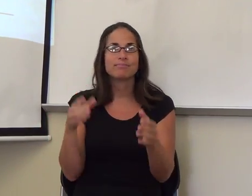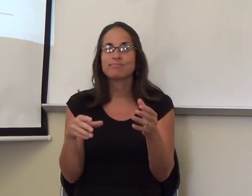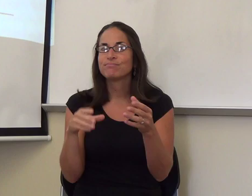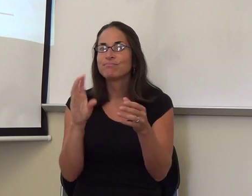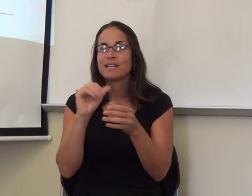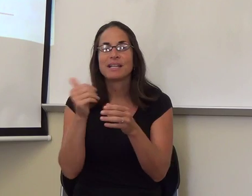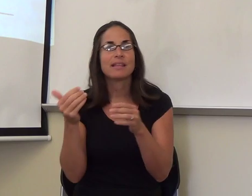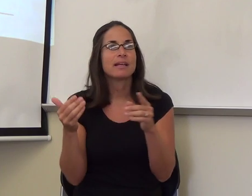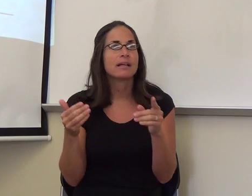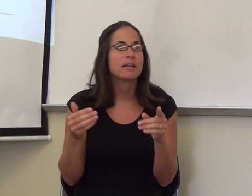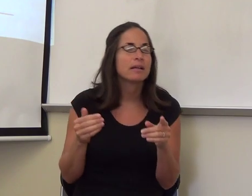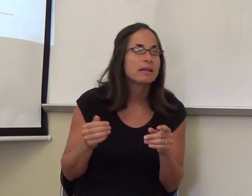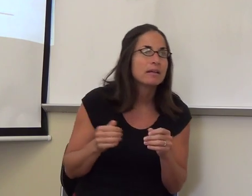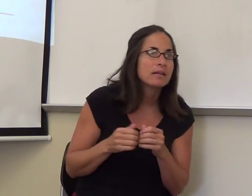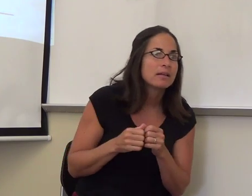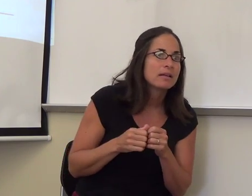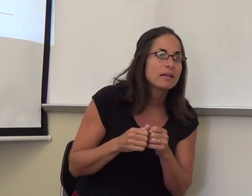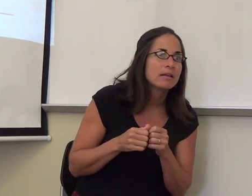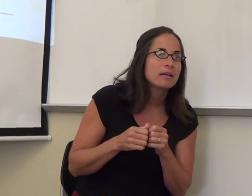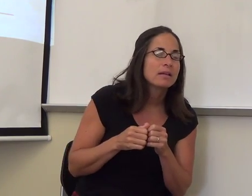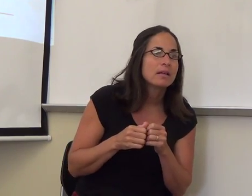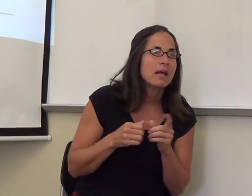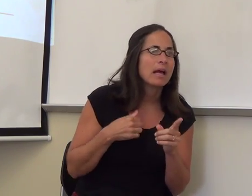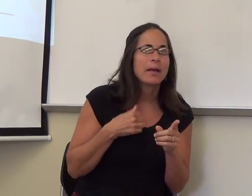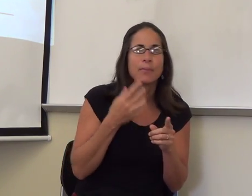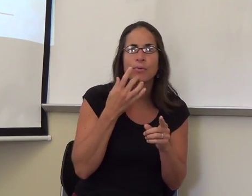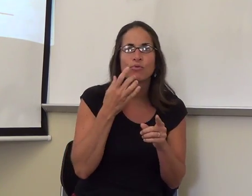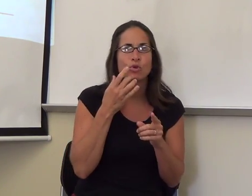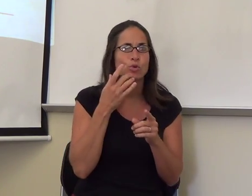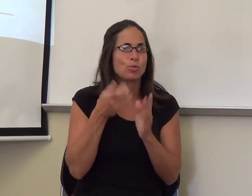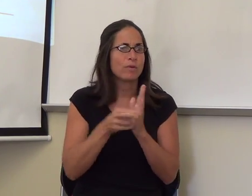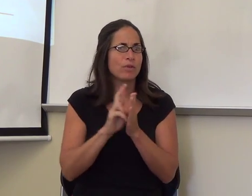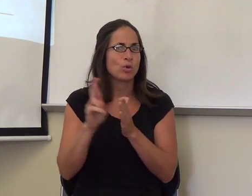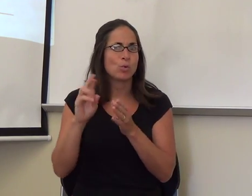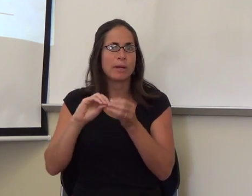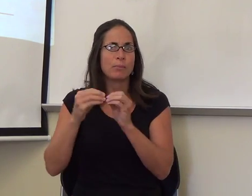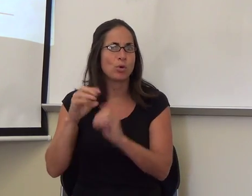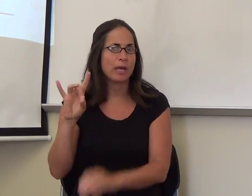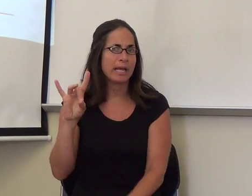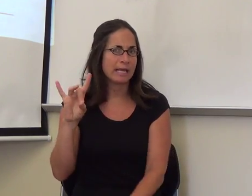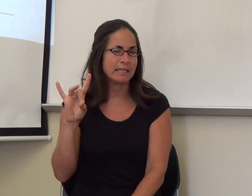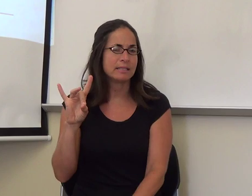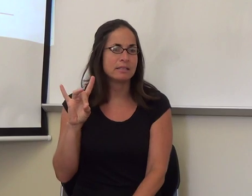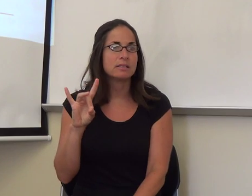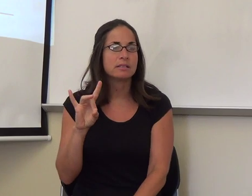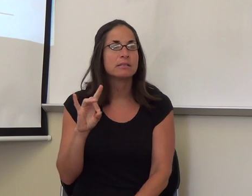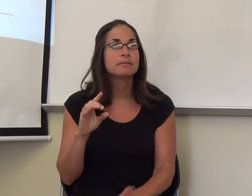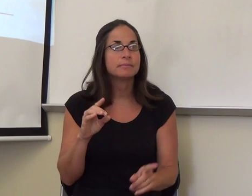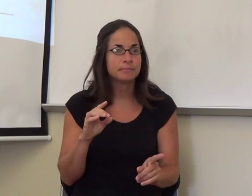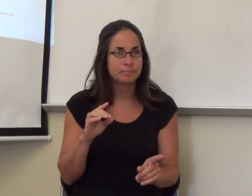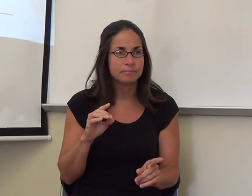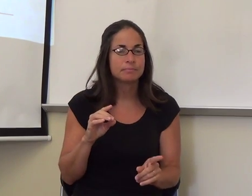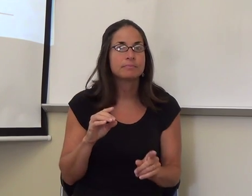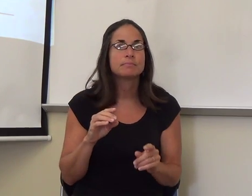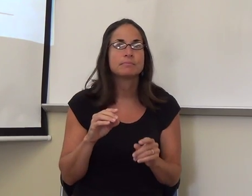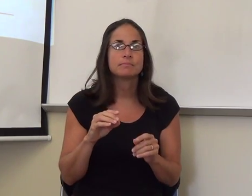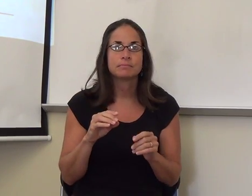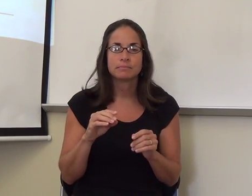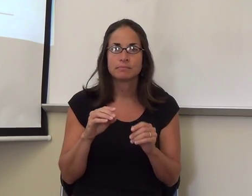Going over another problem, number 8. It's pretty good. I didn't really- Which one has he done? Number 8. Number 8, okay.